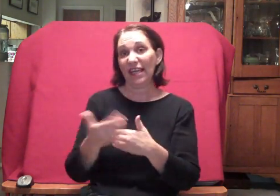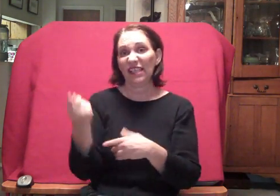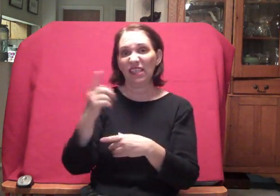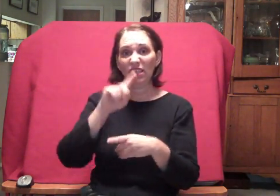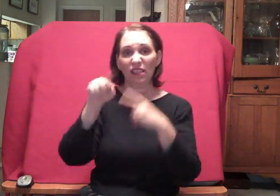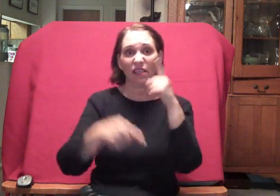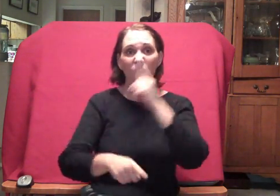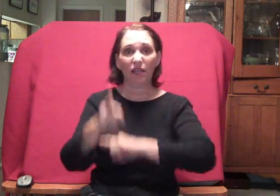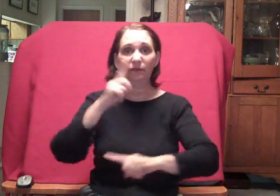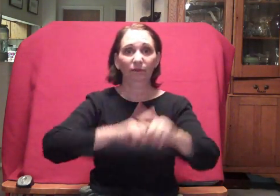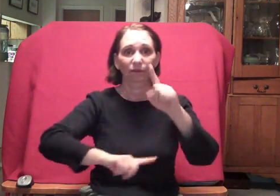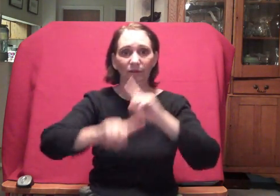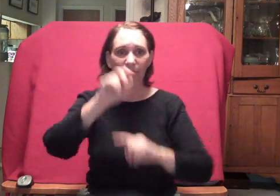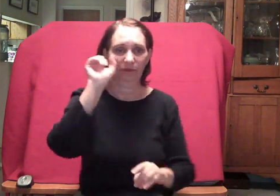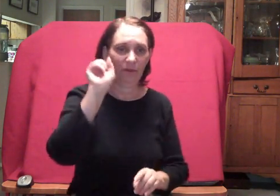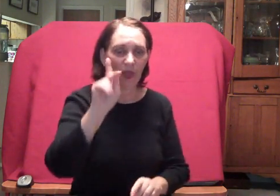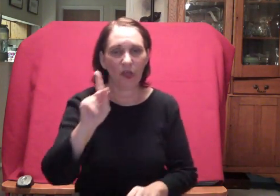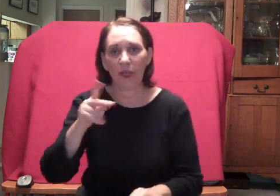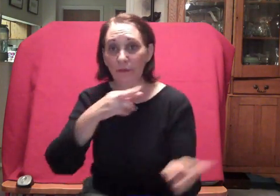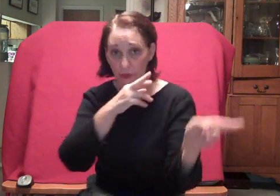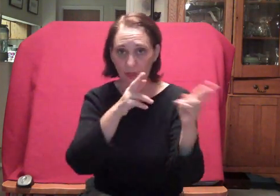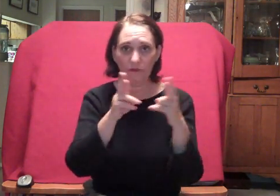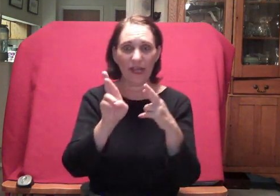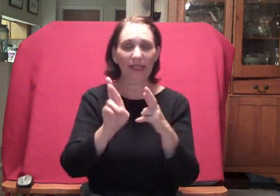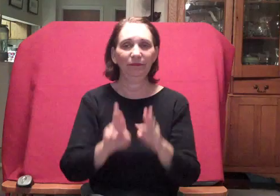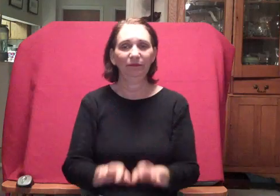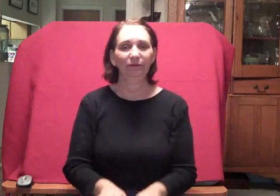next sign. Okay, you ready?